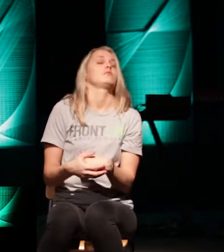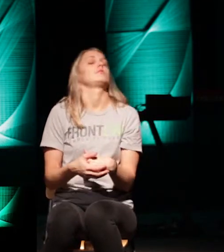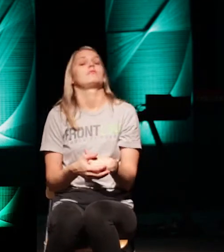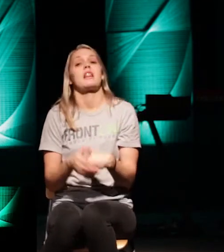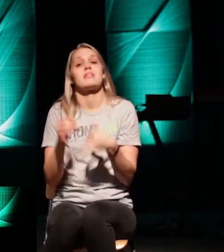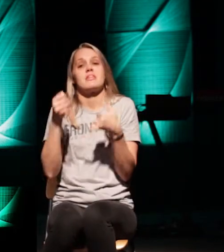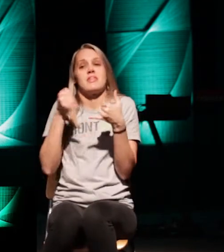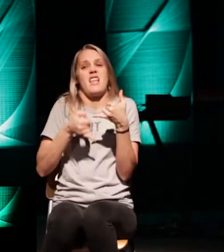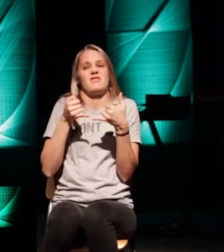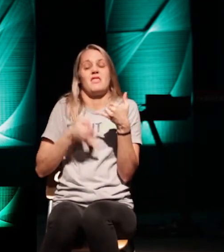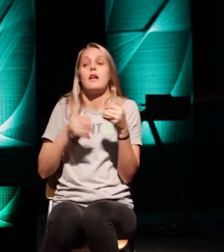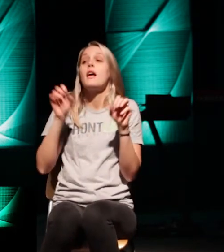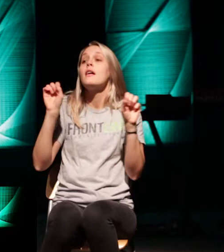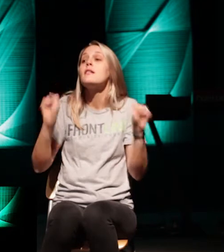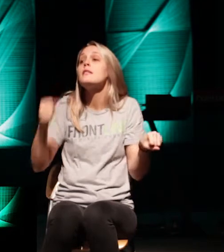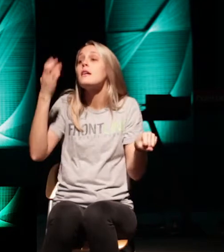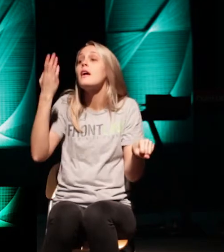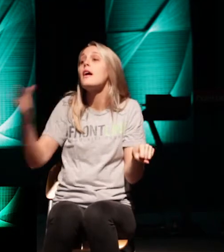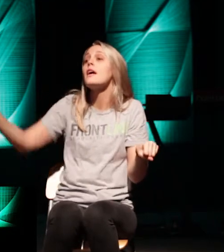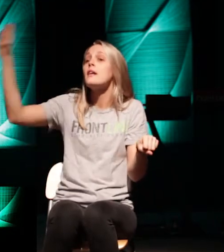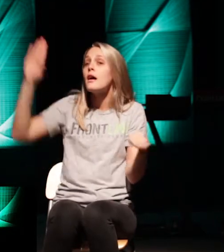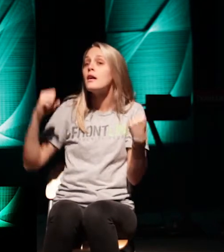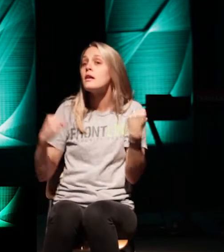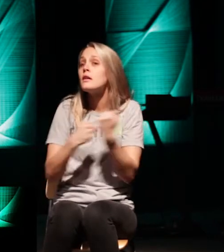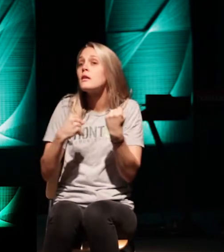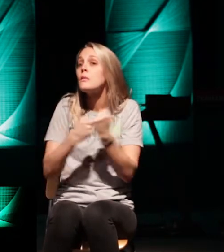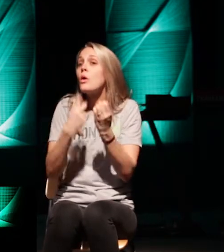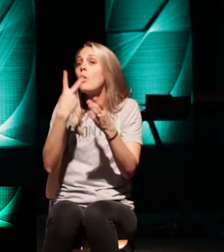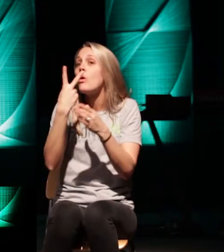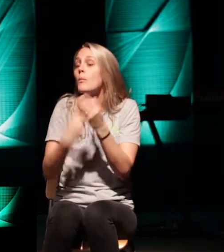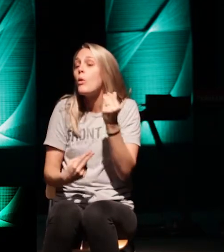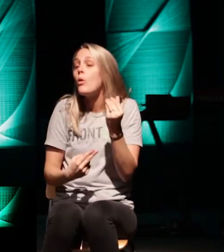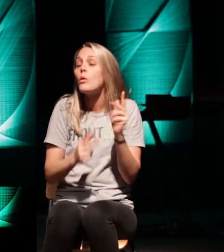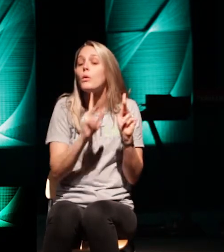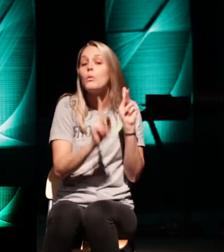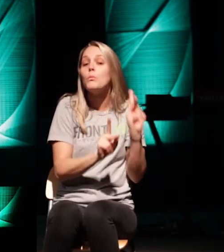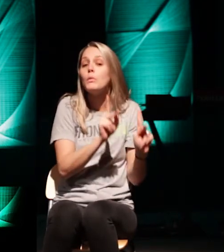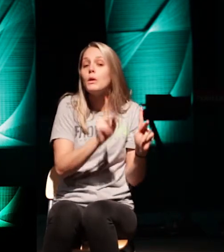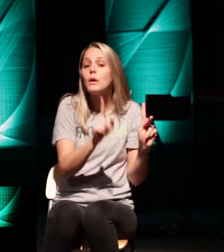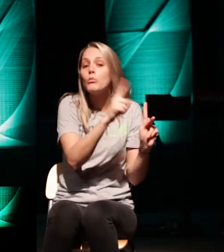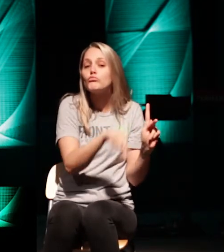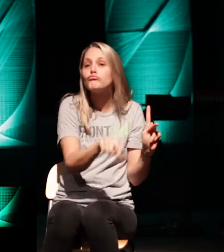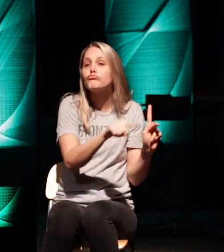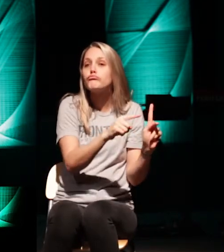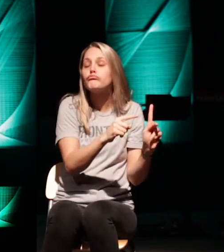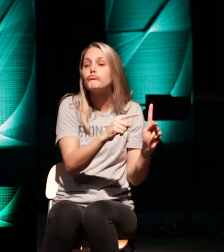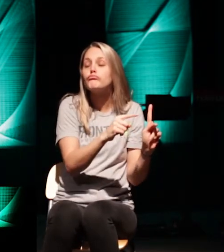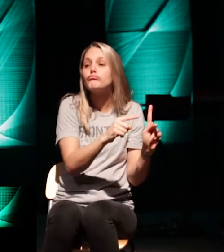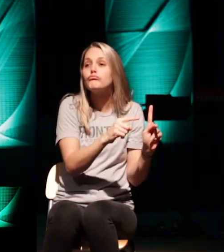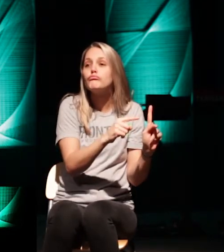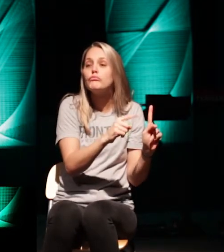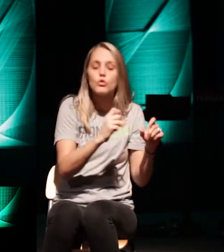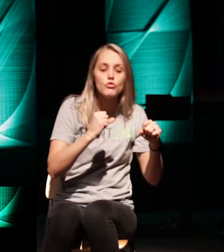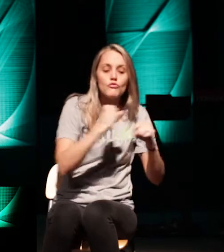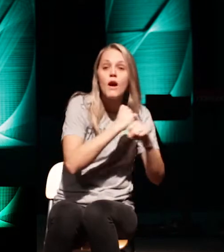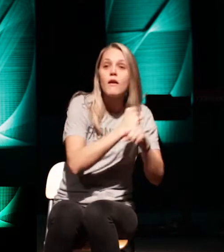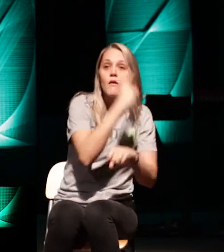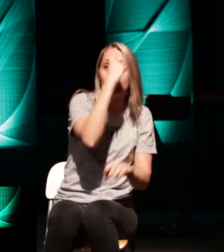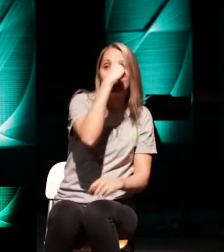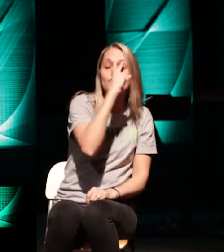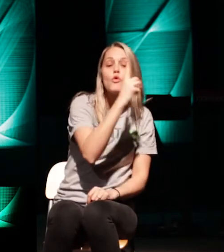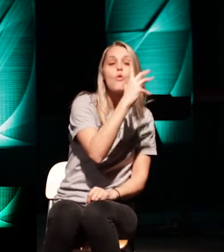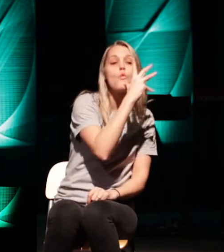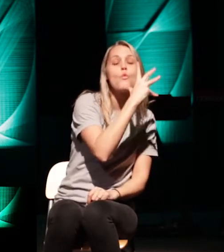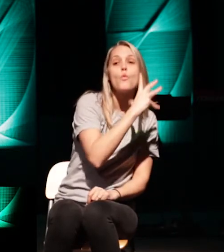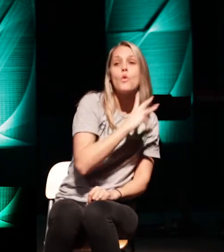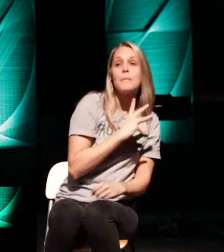And this last one, could God also be for people who align themselves and fight for women's rights and